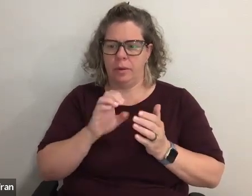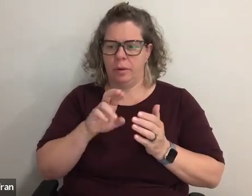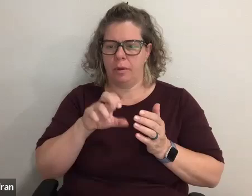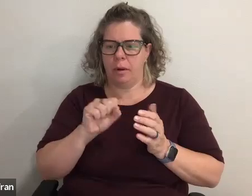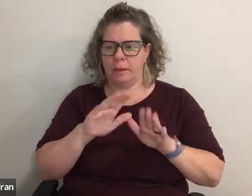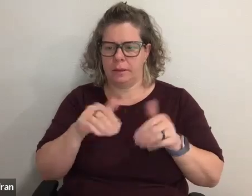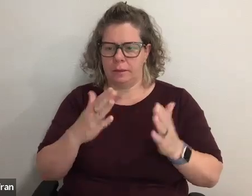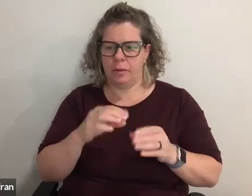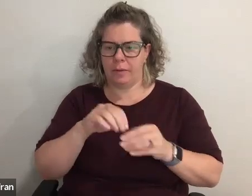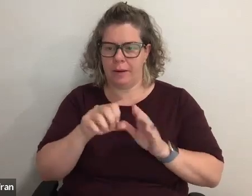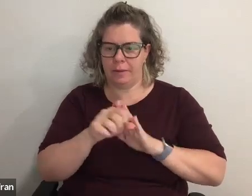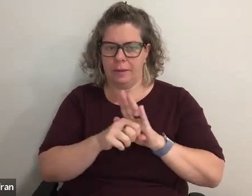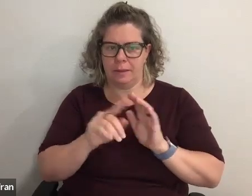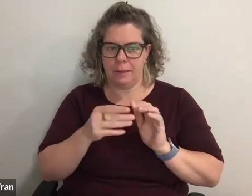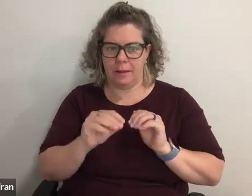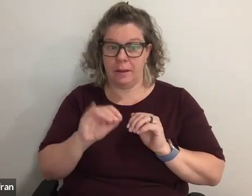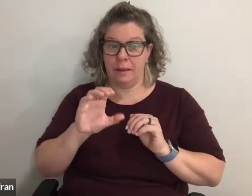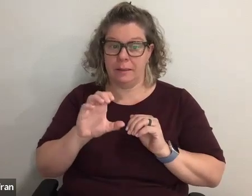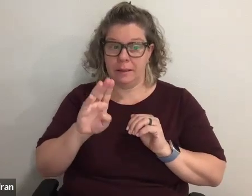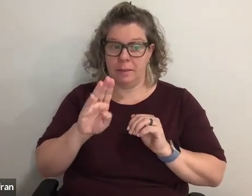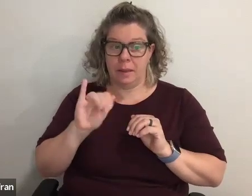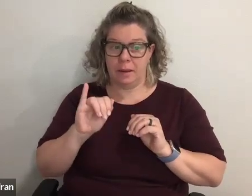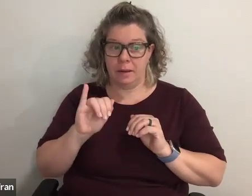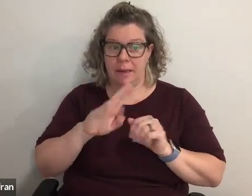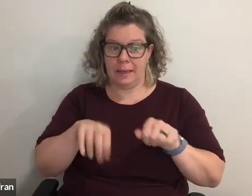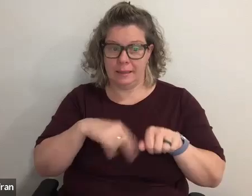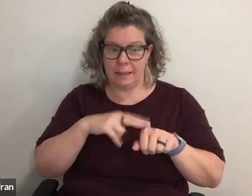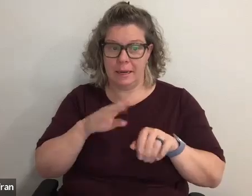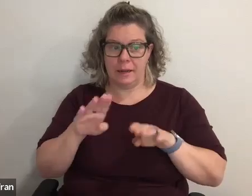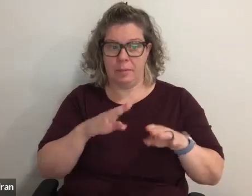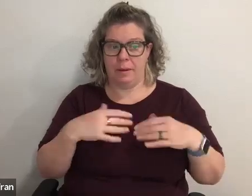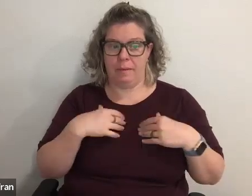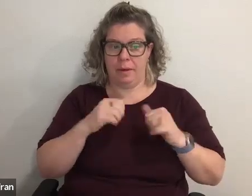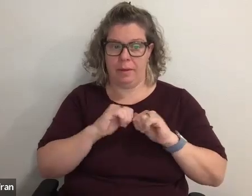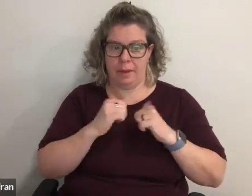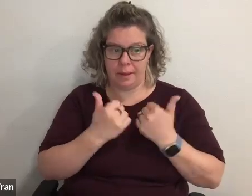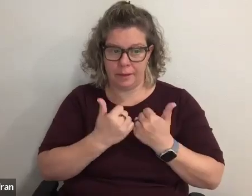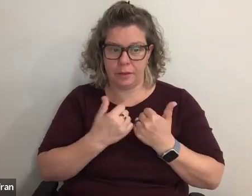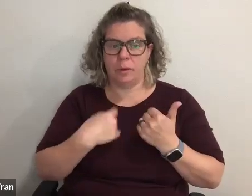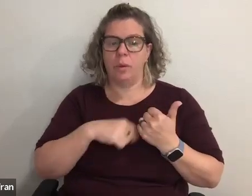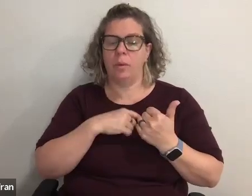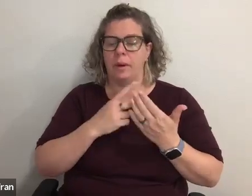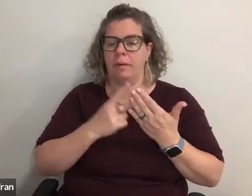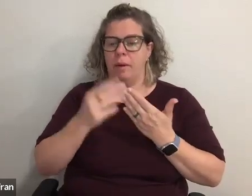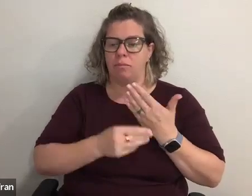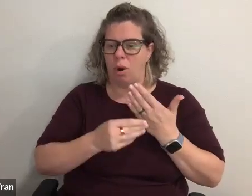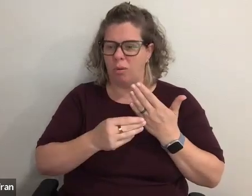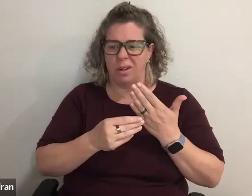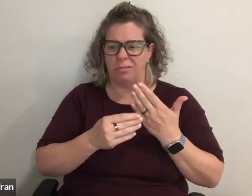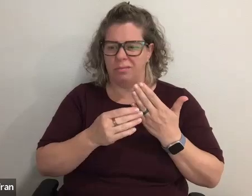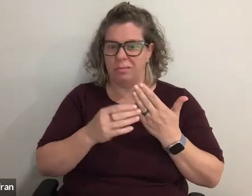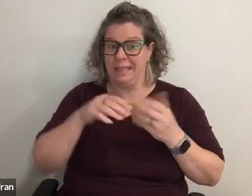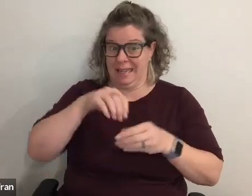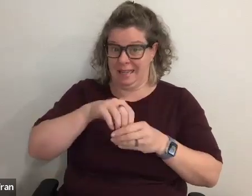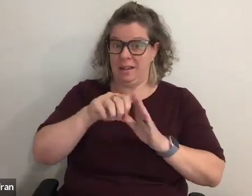there in the state of Idaho, CBI is a national behavioral health agency. We have programming that runs there in